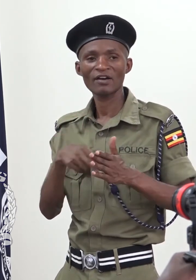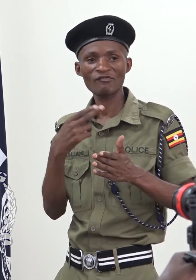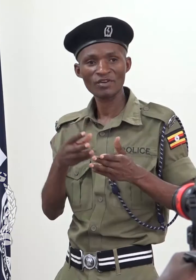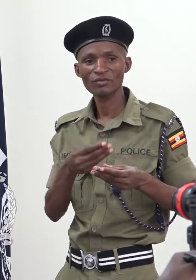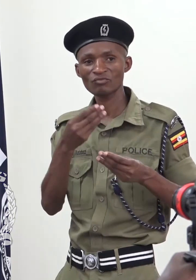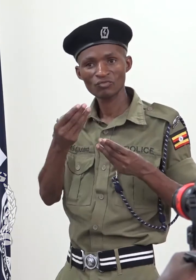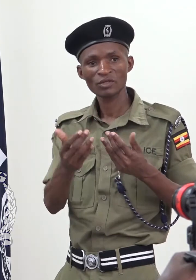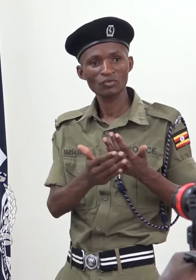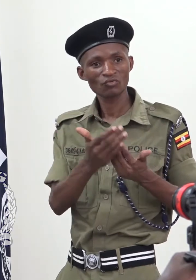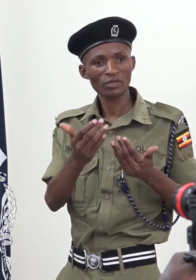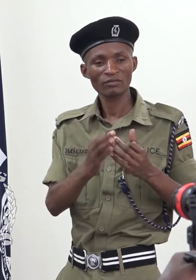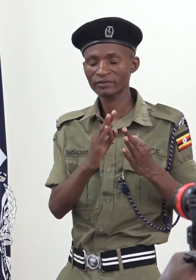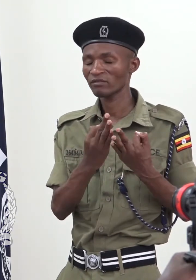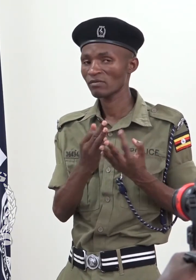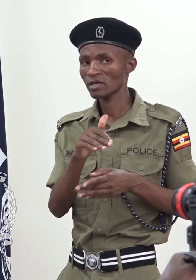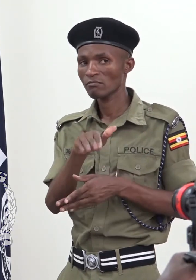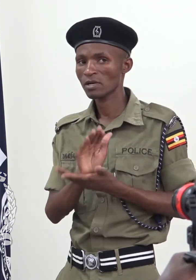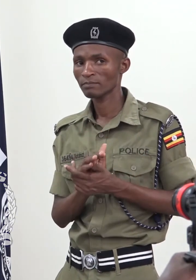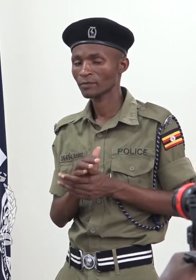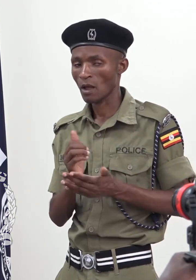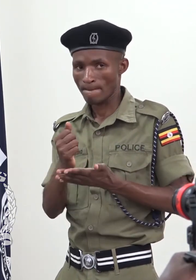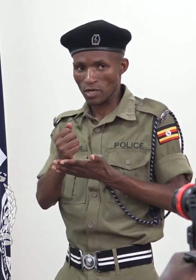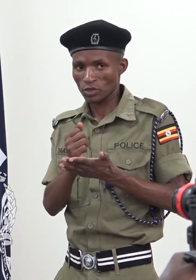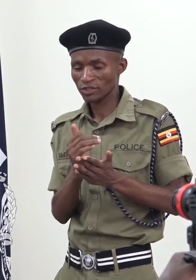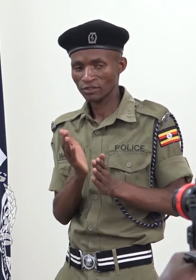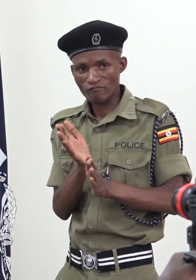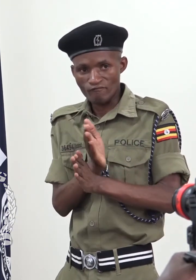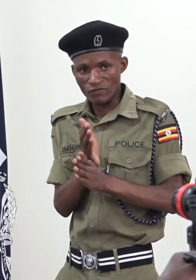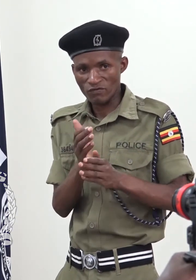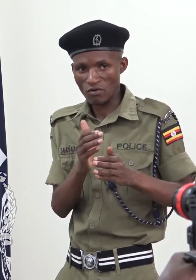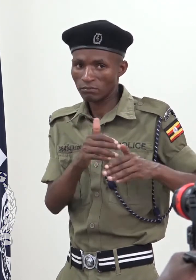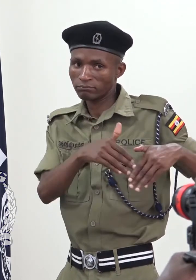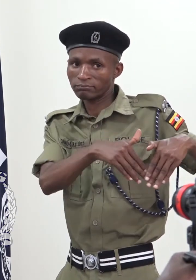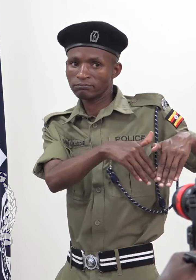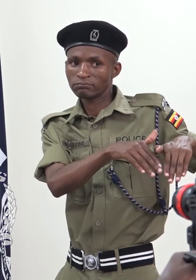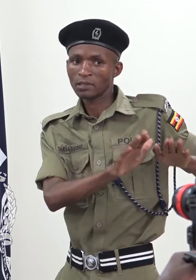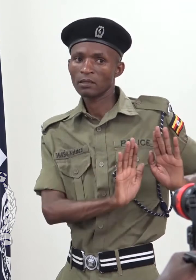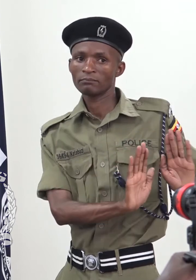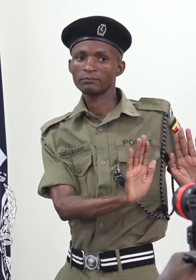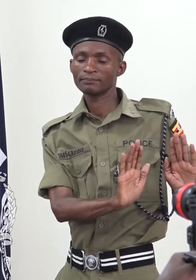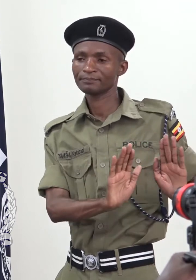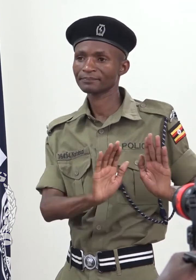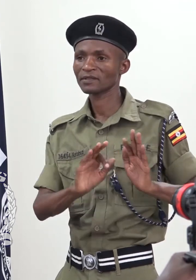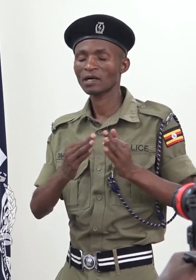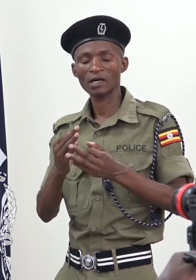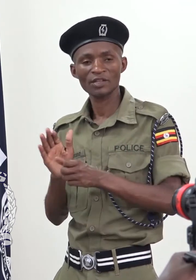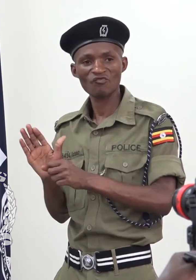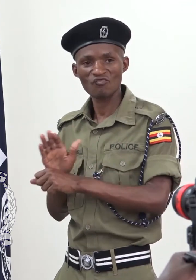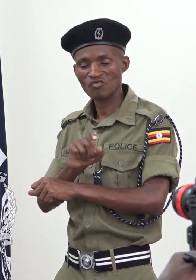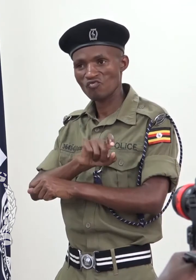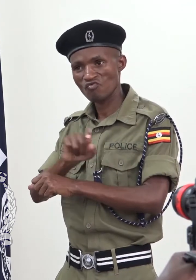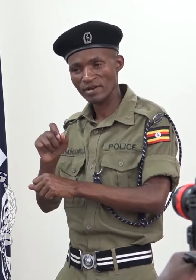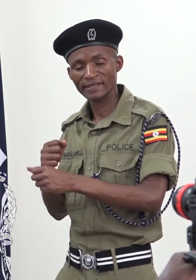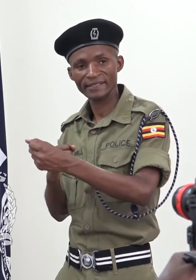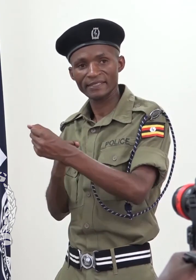family, because he had abandoned them in the house for almost a week without supporting them, and this is a woman who was